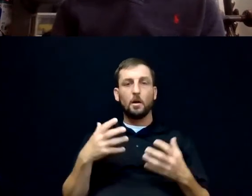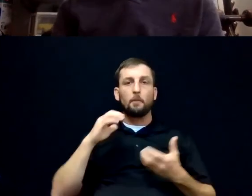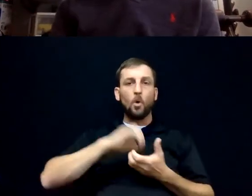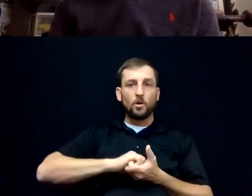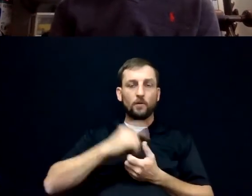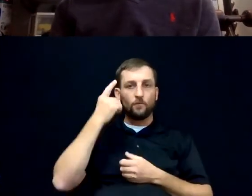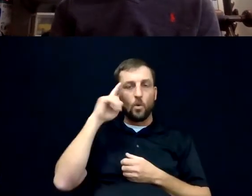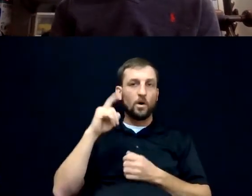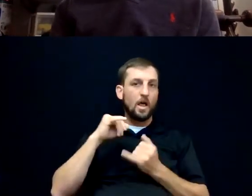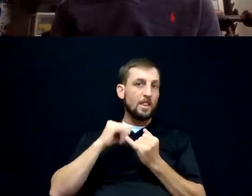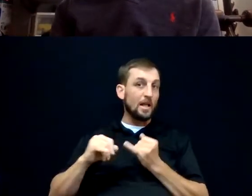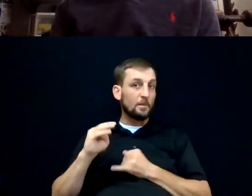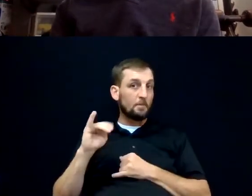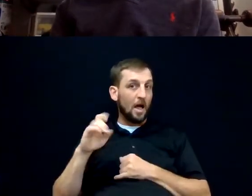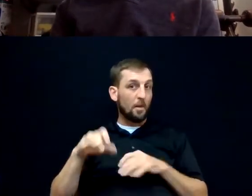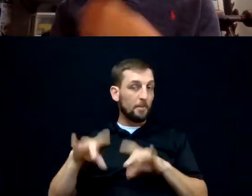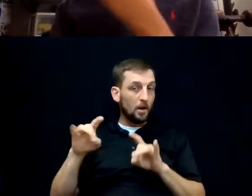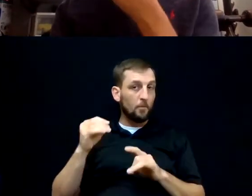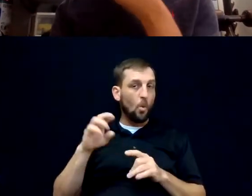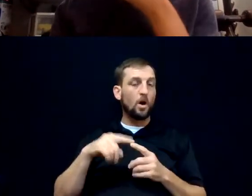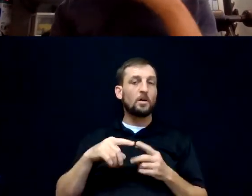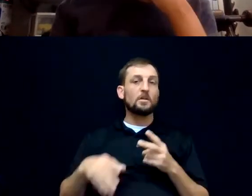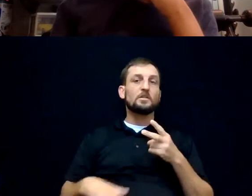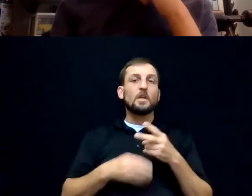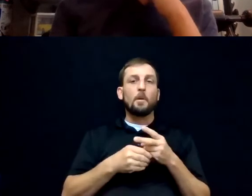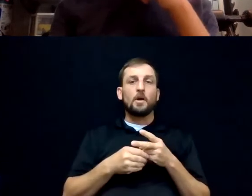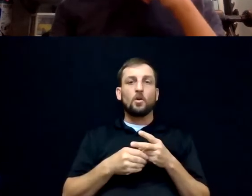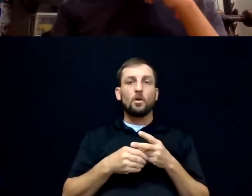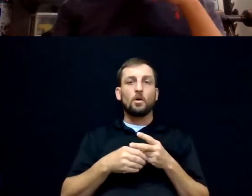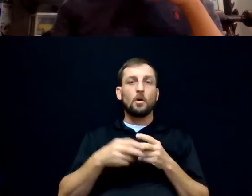and supplemental paratransit pickups when necessary.